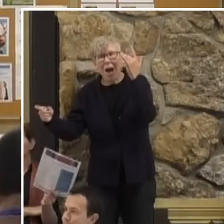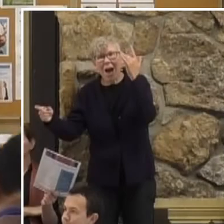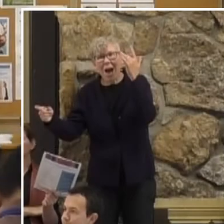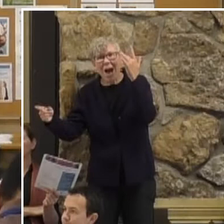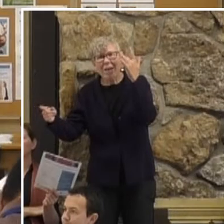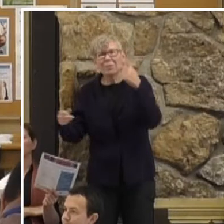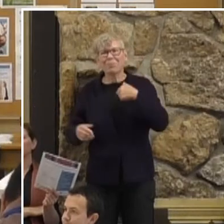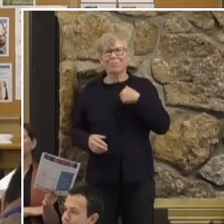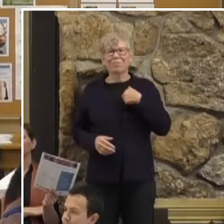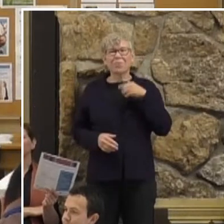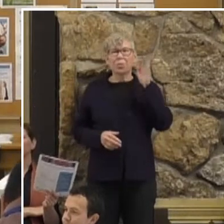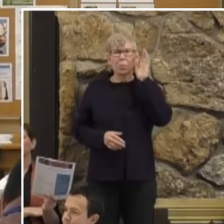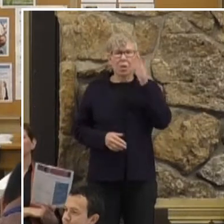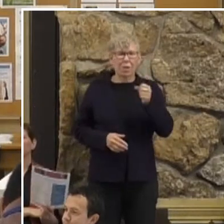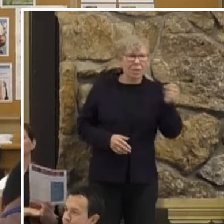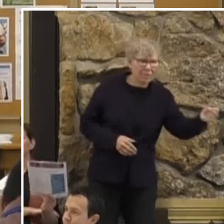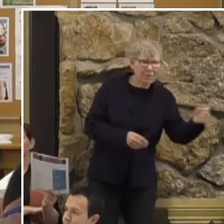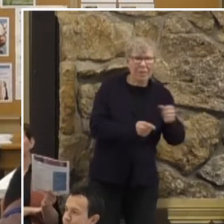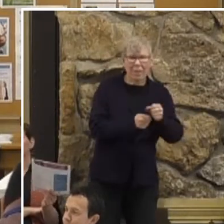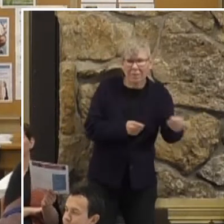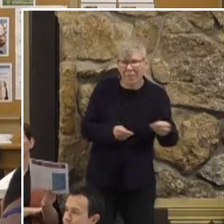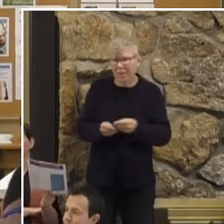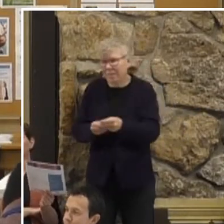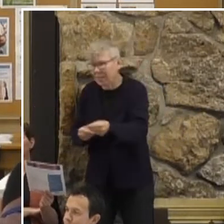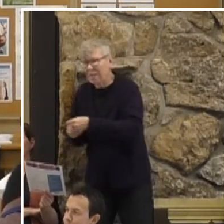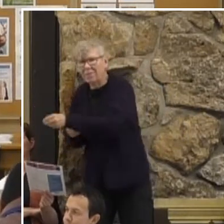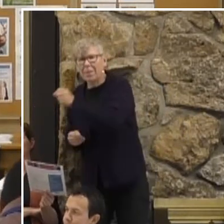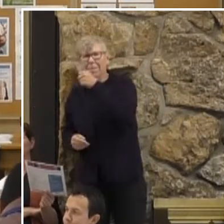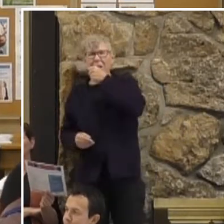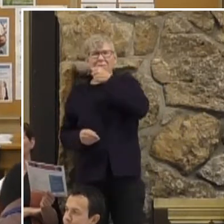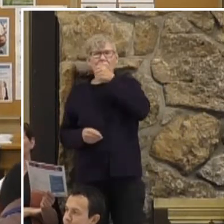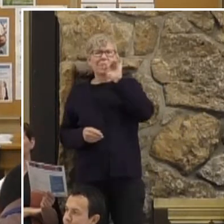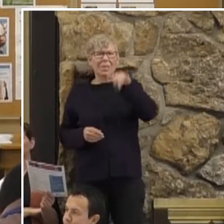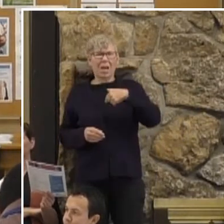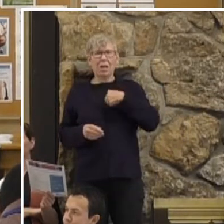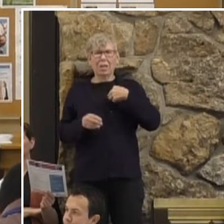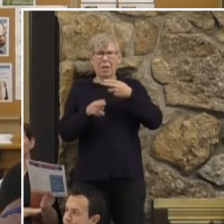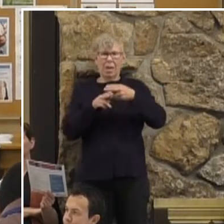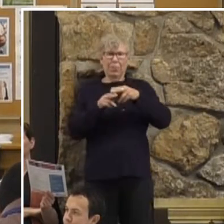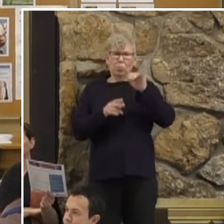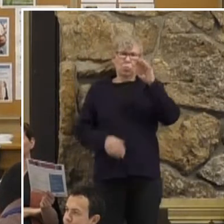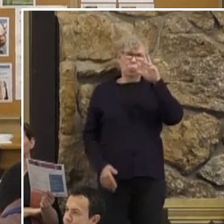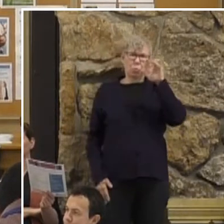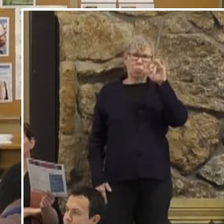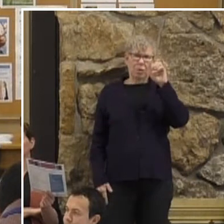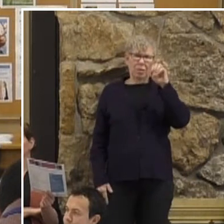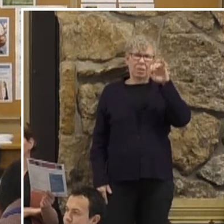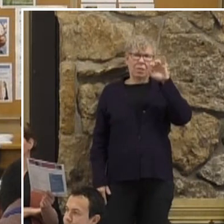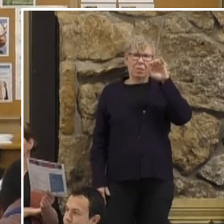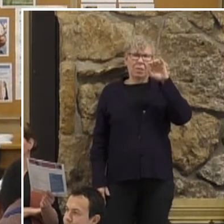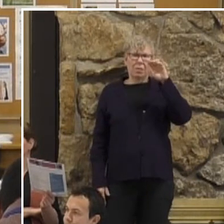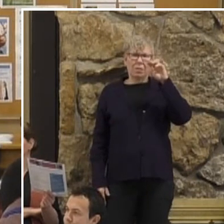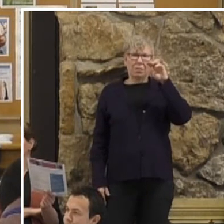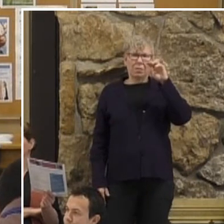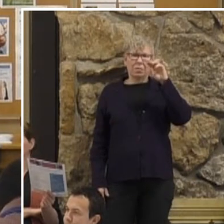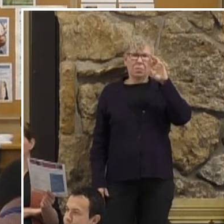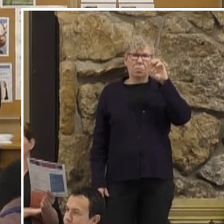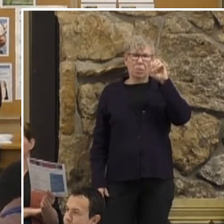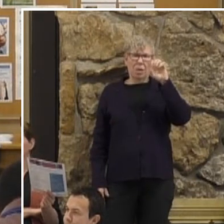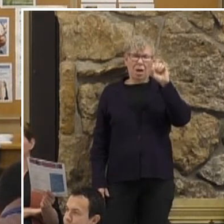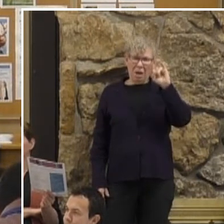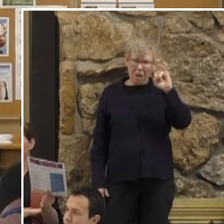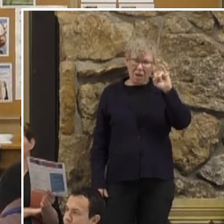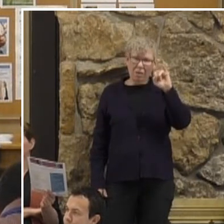My name is Julie Riskin, and I'm with the Colorado Cross Disability Coalition, or Disability Rights Organization. And I've been facilitating